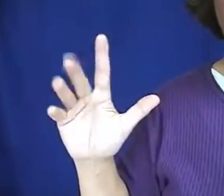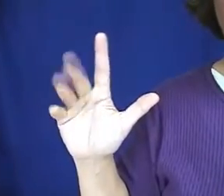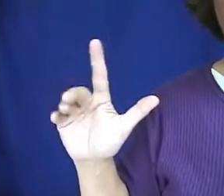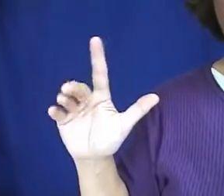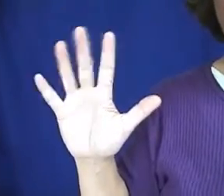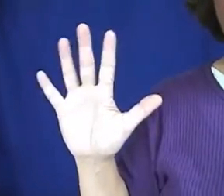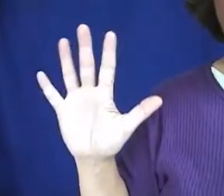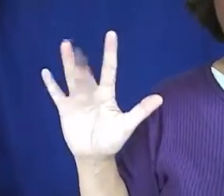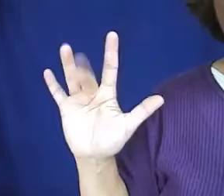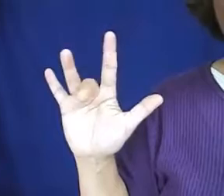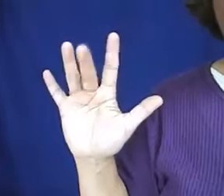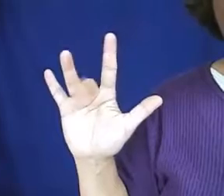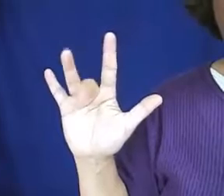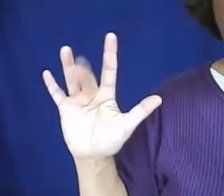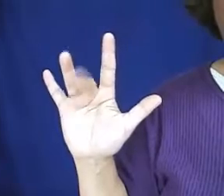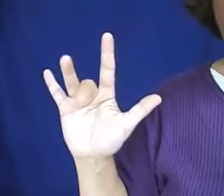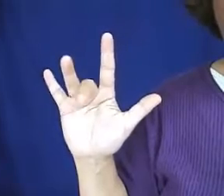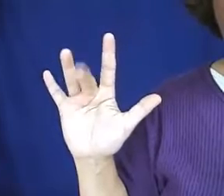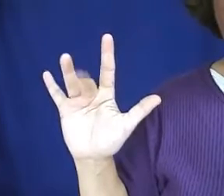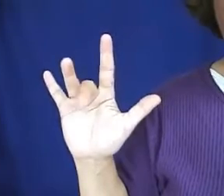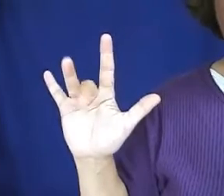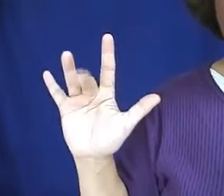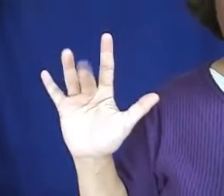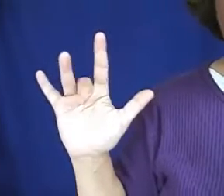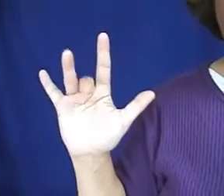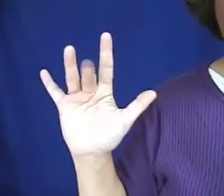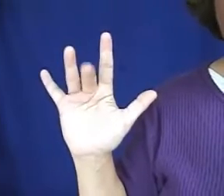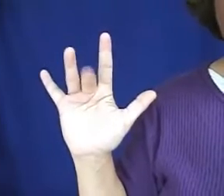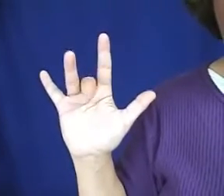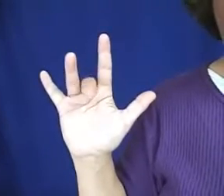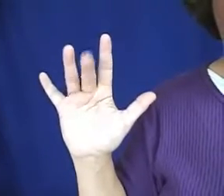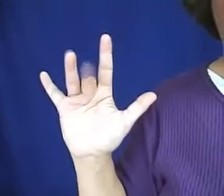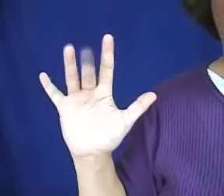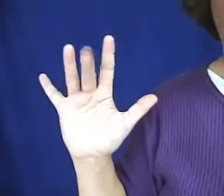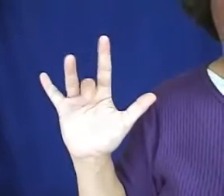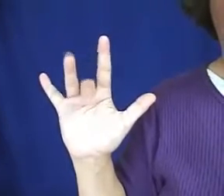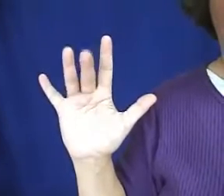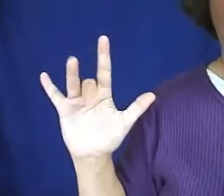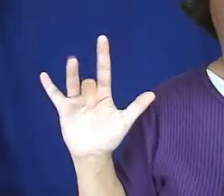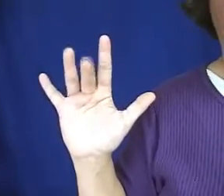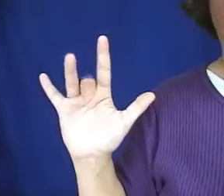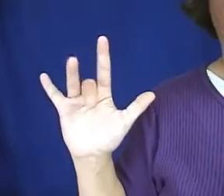5. Or 25. This is the number 25.